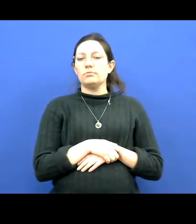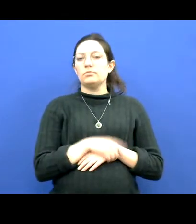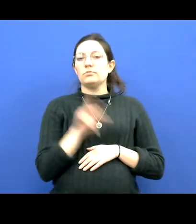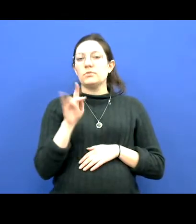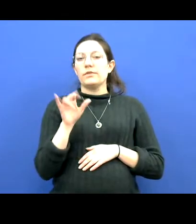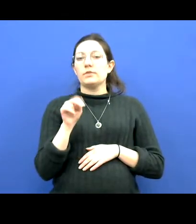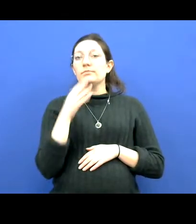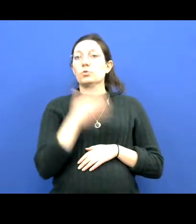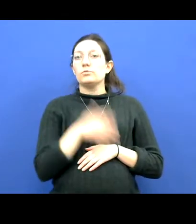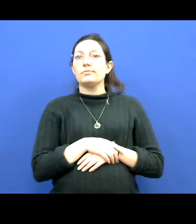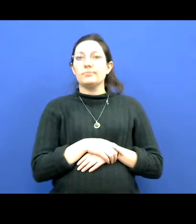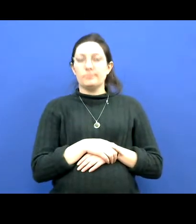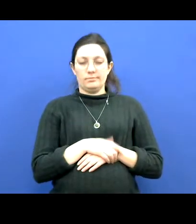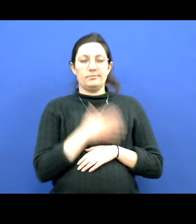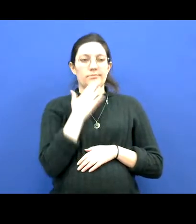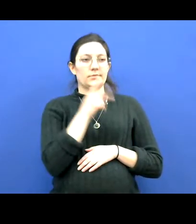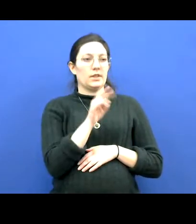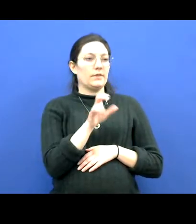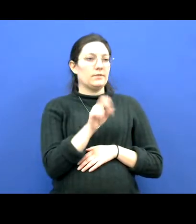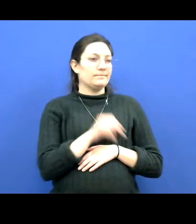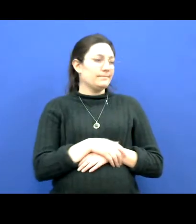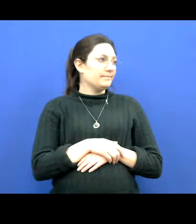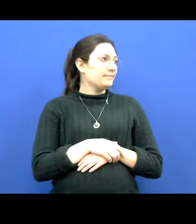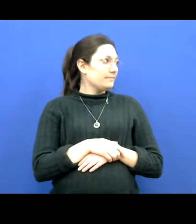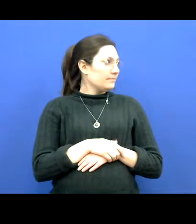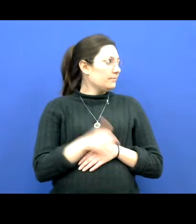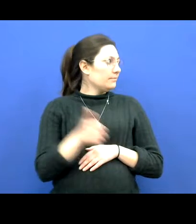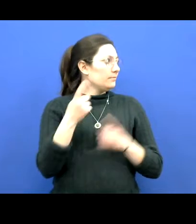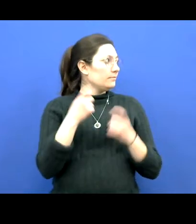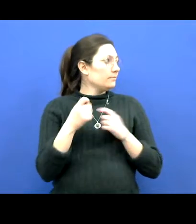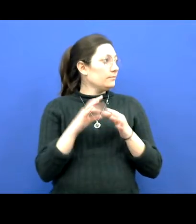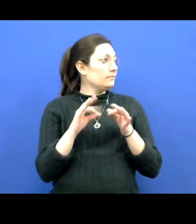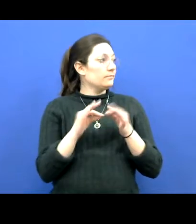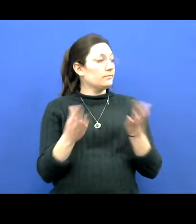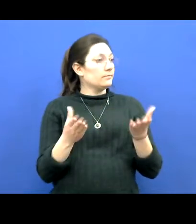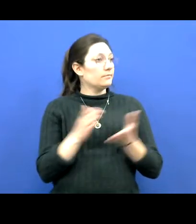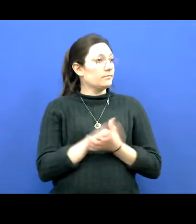Thank Thanks, you. Kevin. Any other questions, comments?